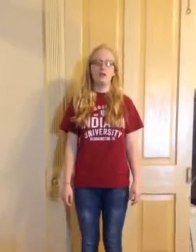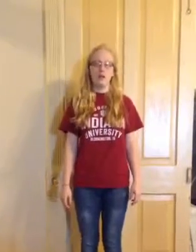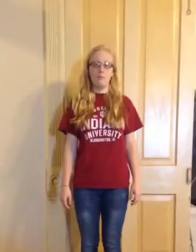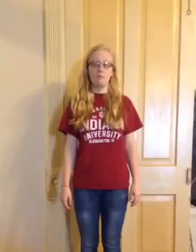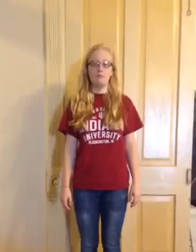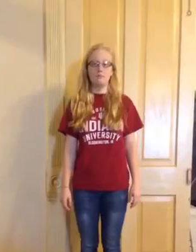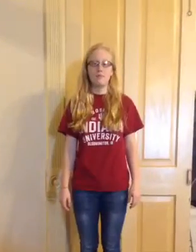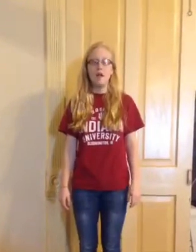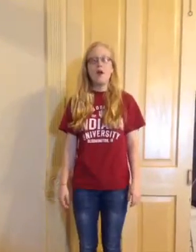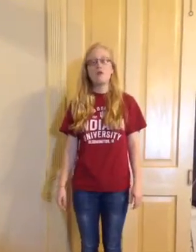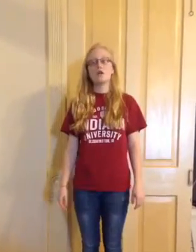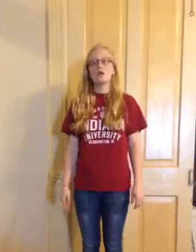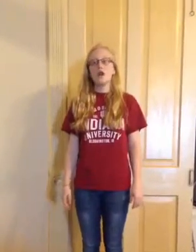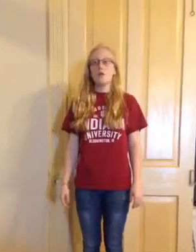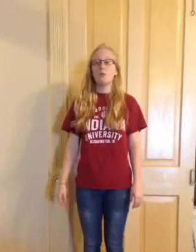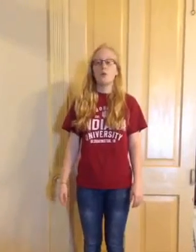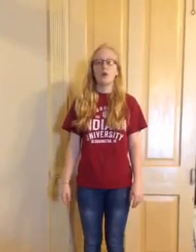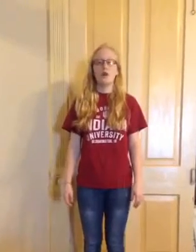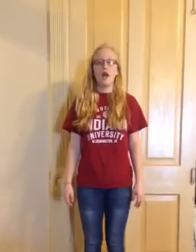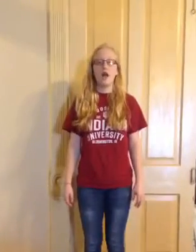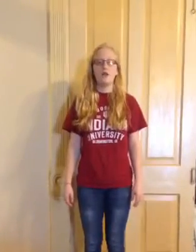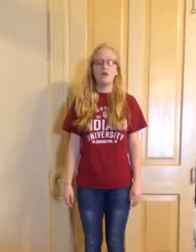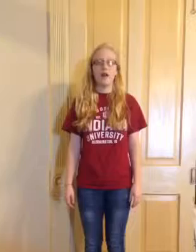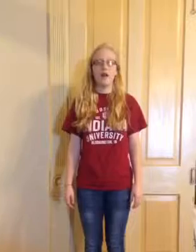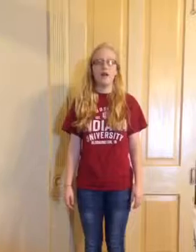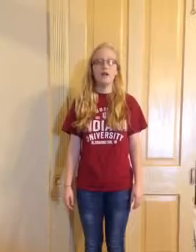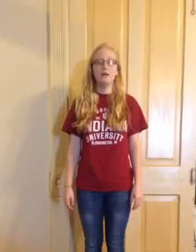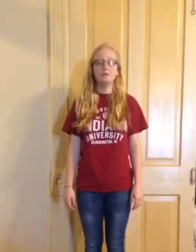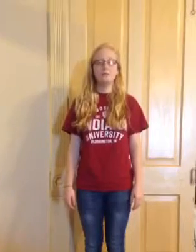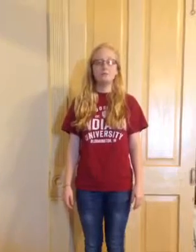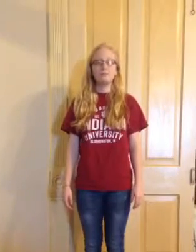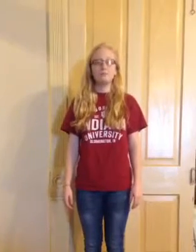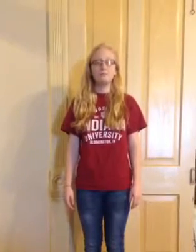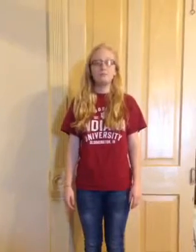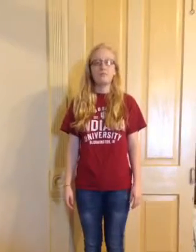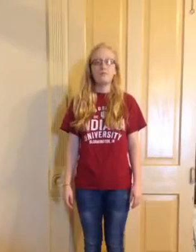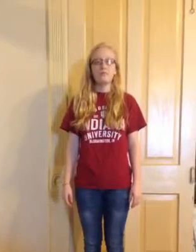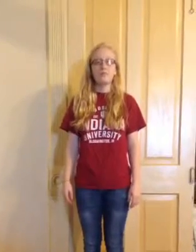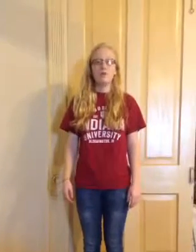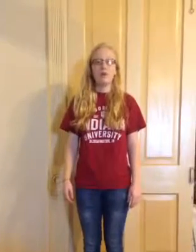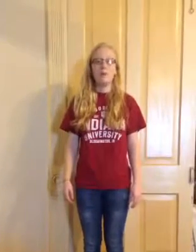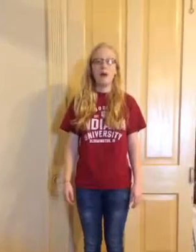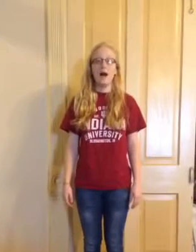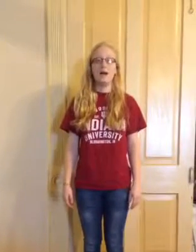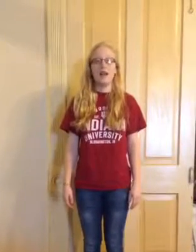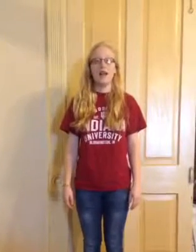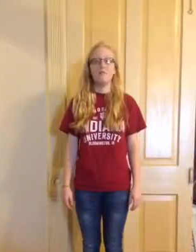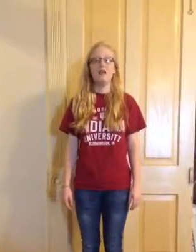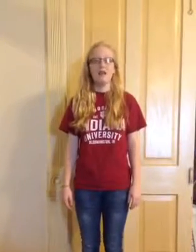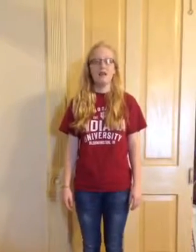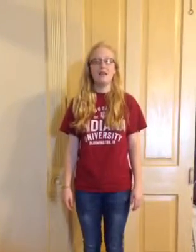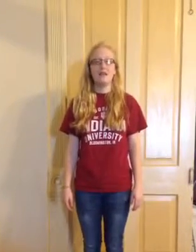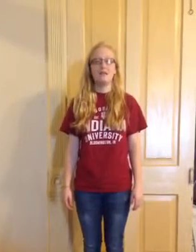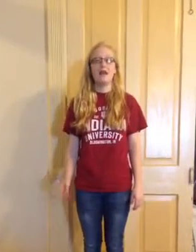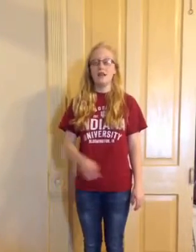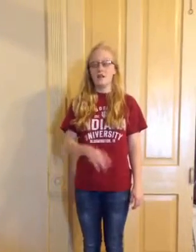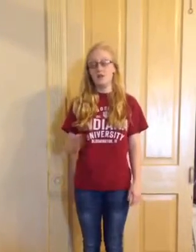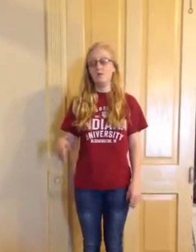name. First, we will learn how to say my name is, and then you